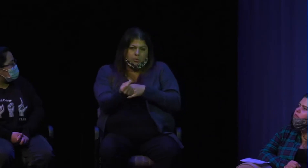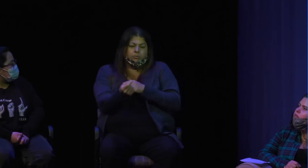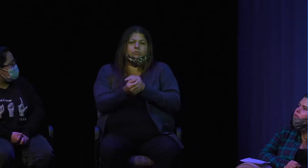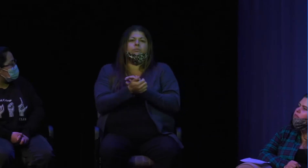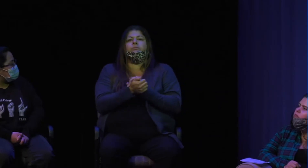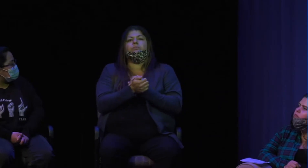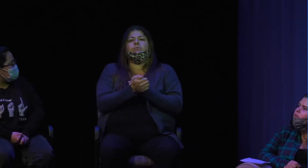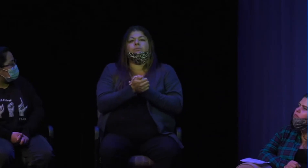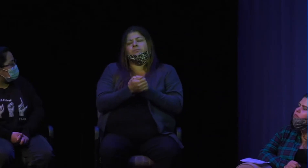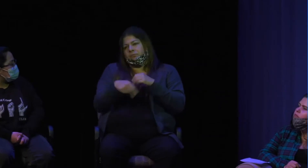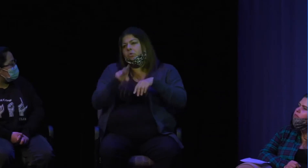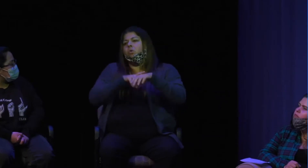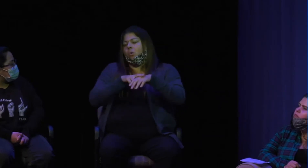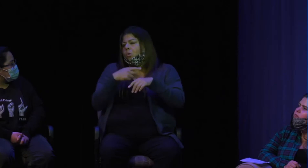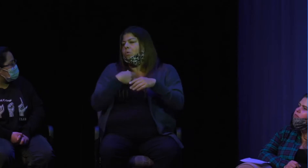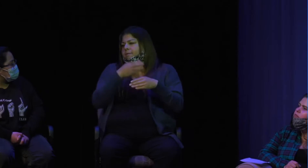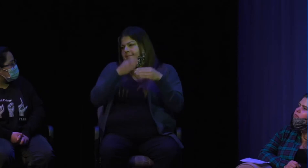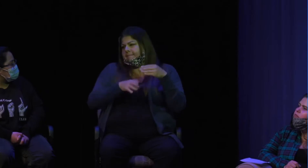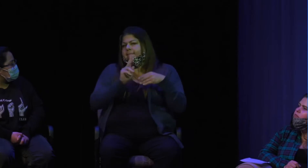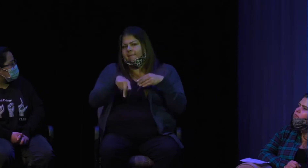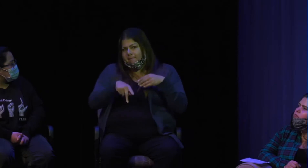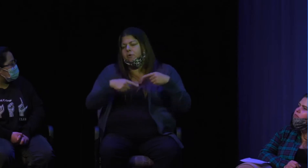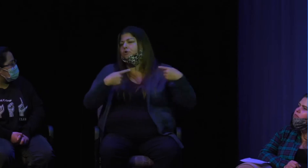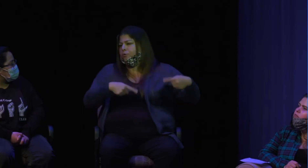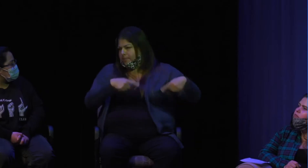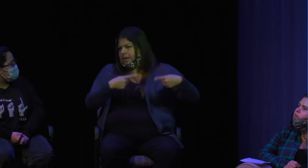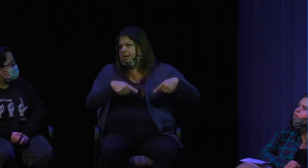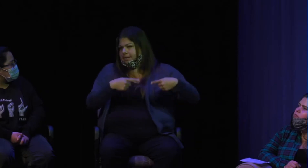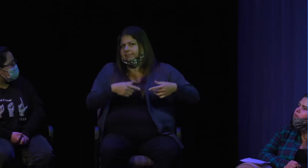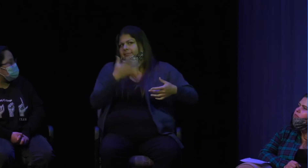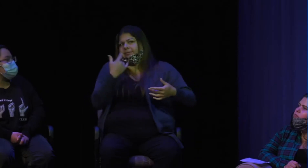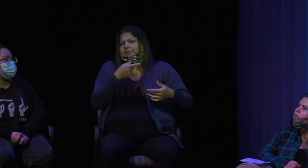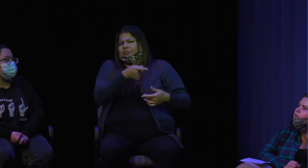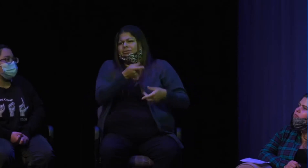And I made a lot of excuses for reasons that I didn't want to go.